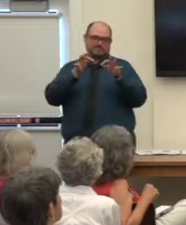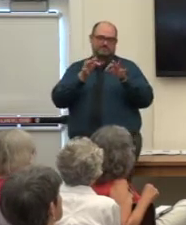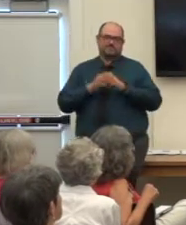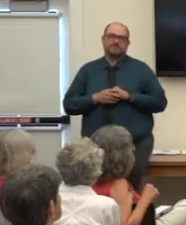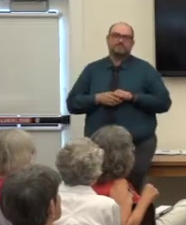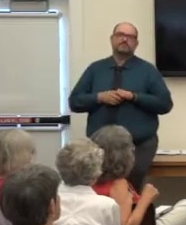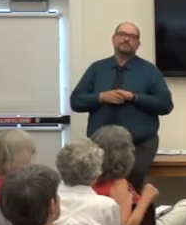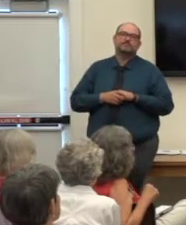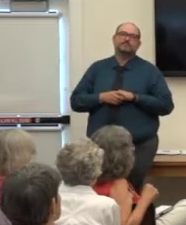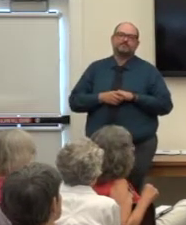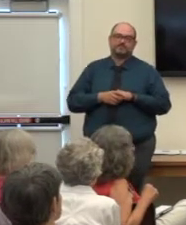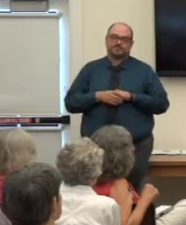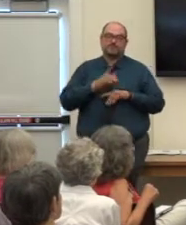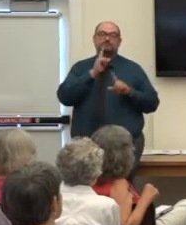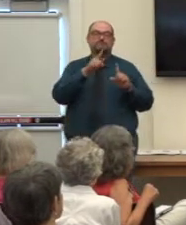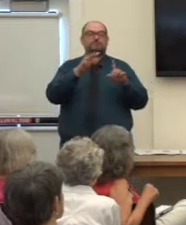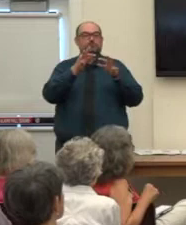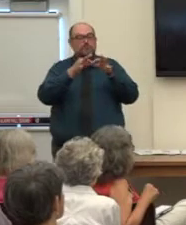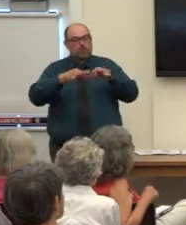instrumental in collecting a lot of history about both,